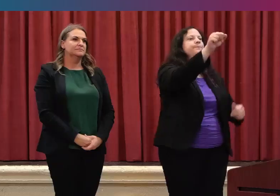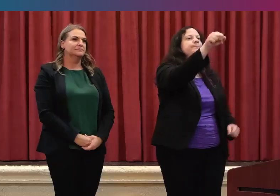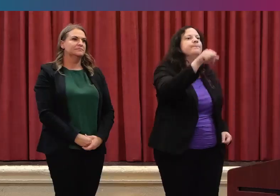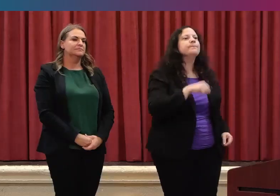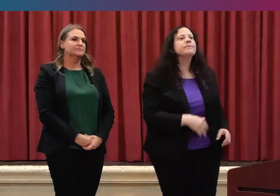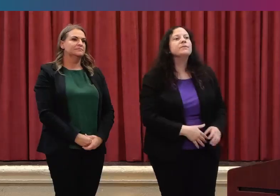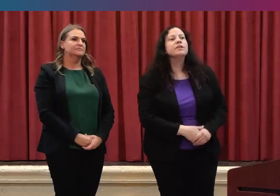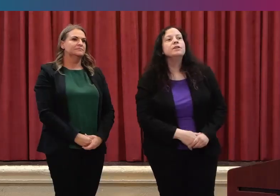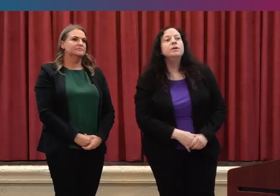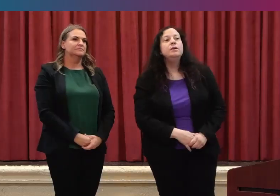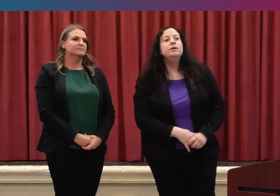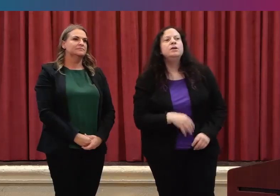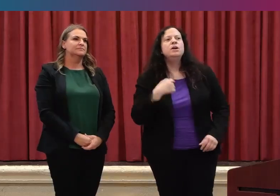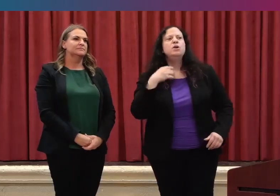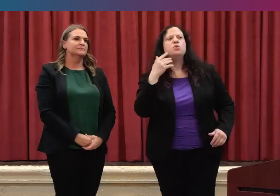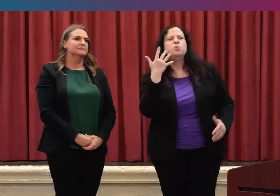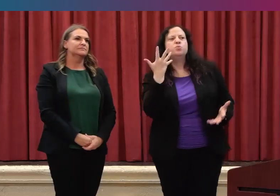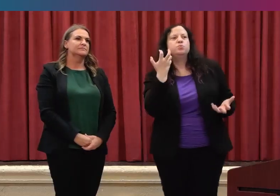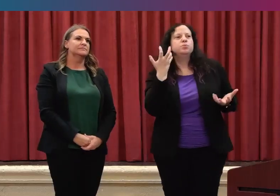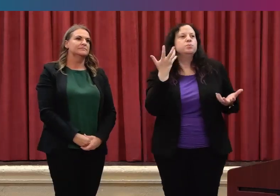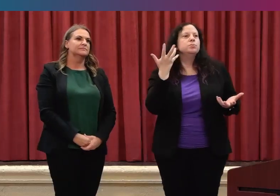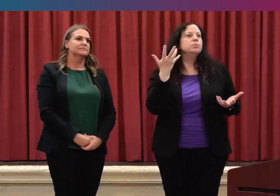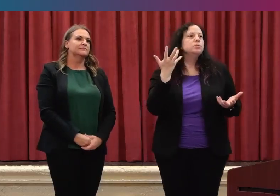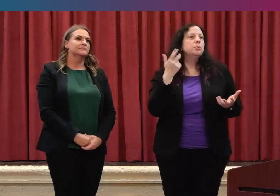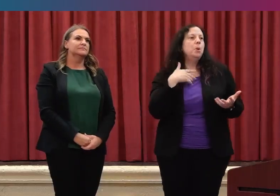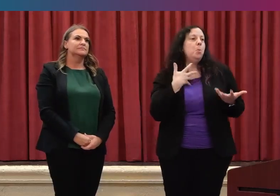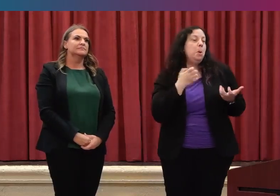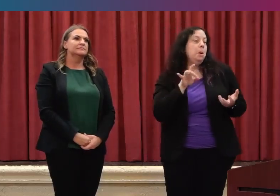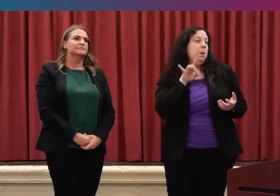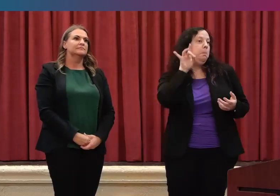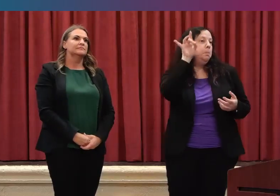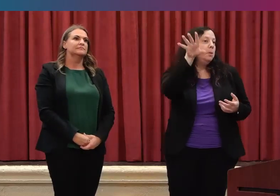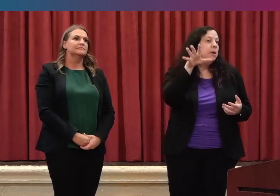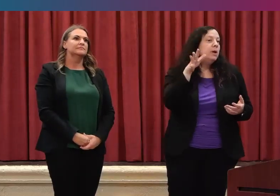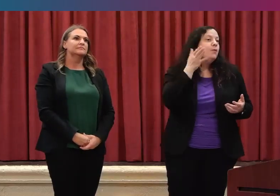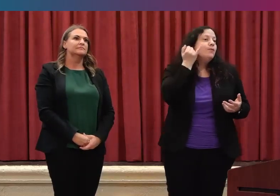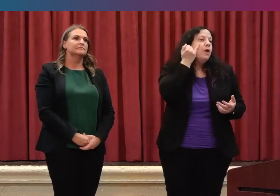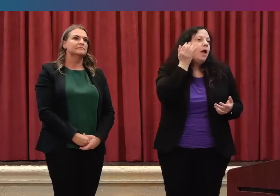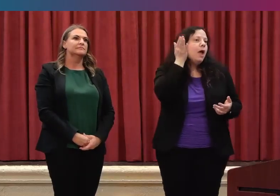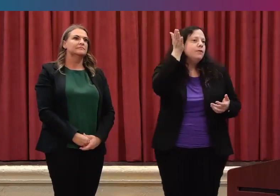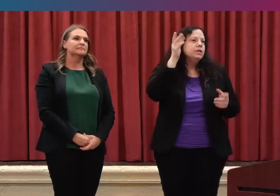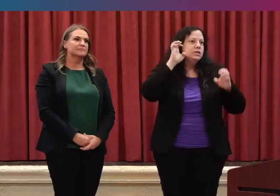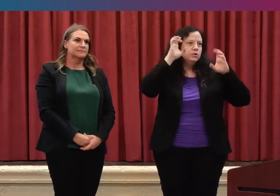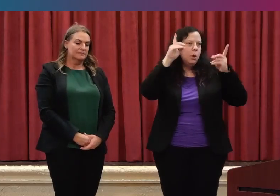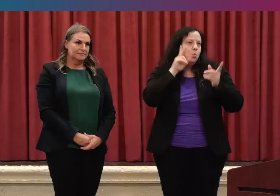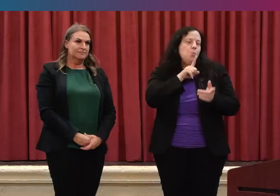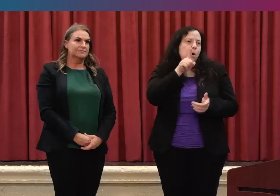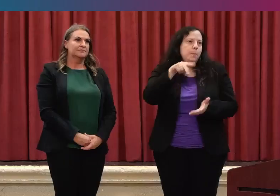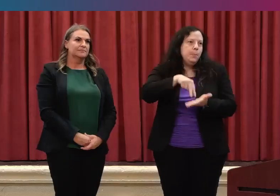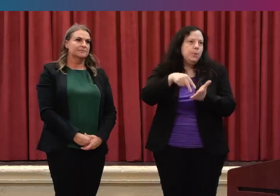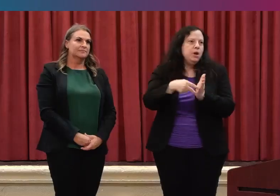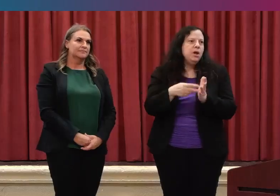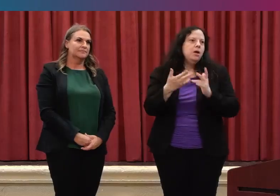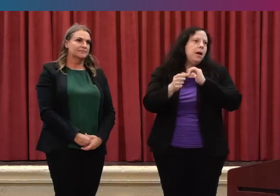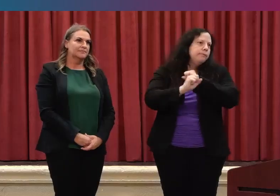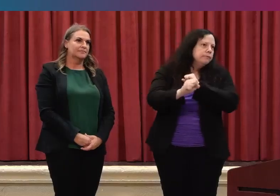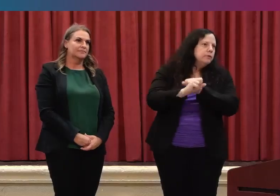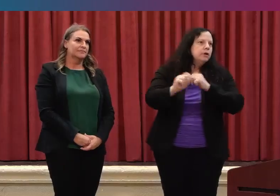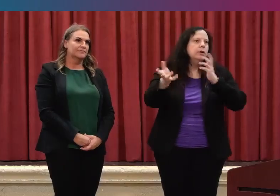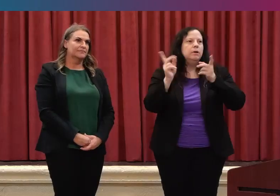okay. So, question deck, just maybe put out. In future you're having education purposes, like